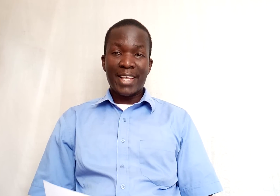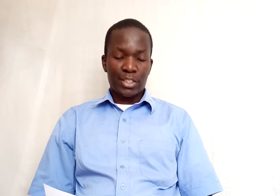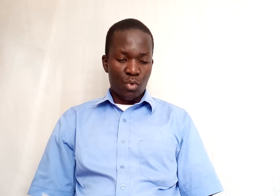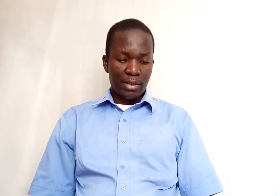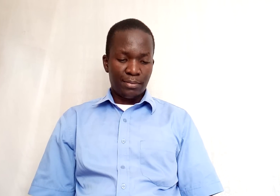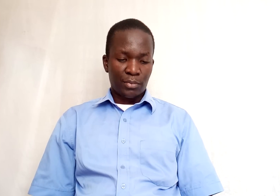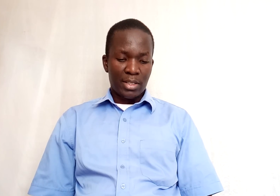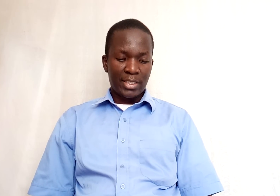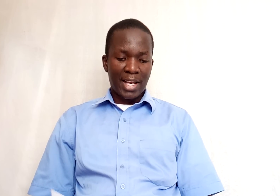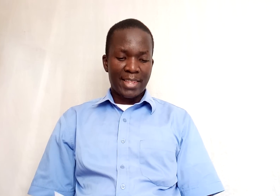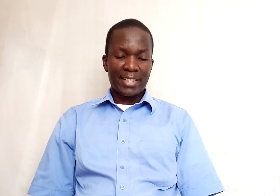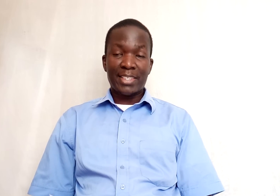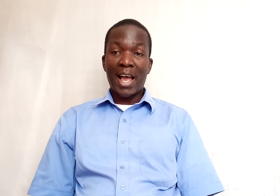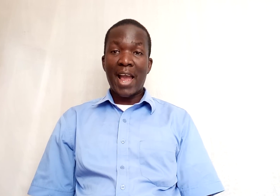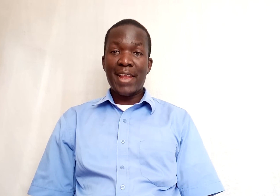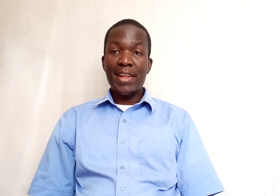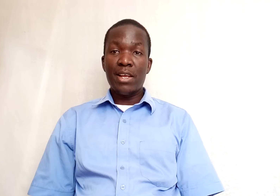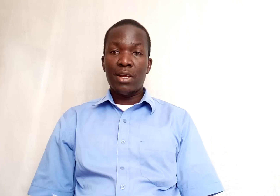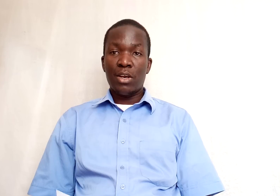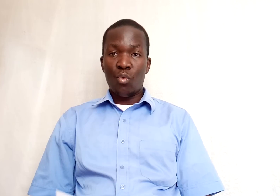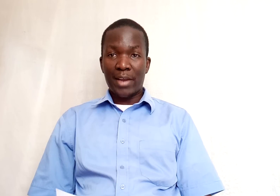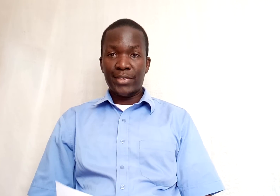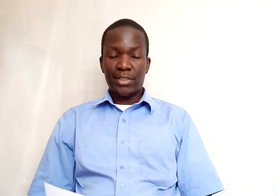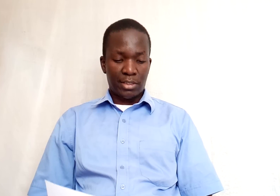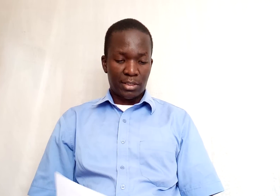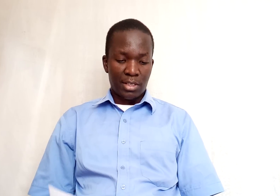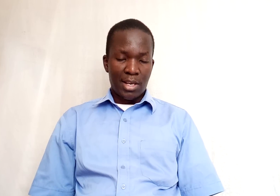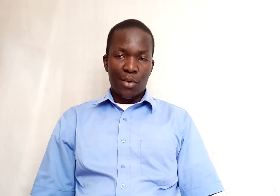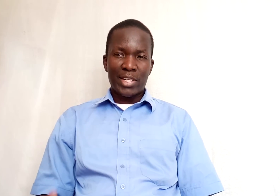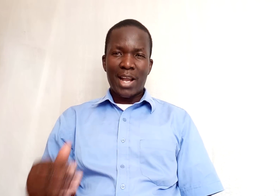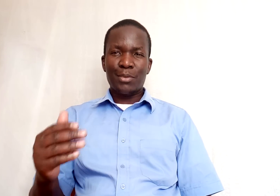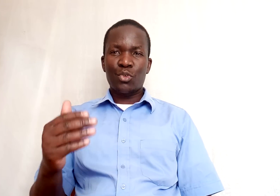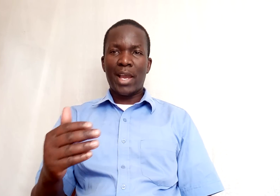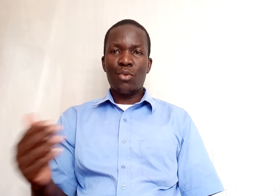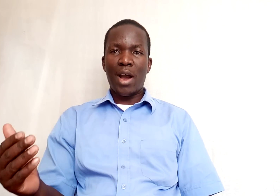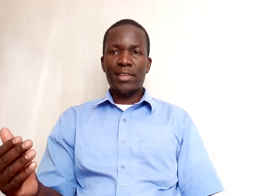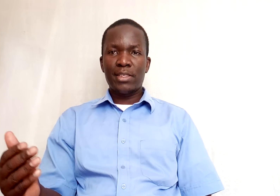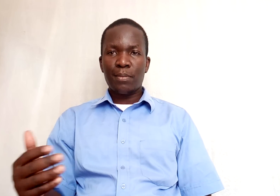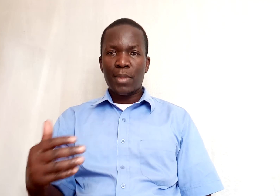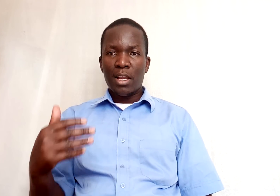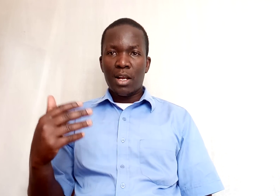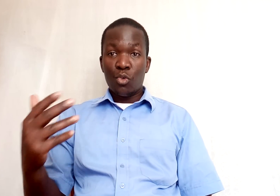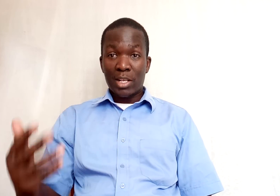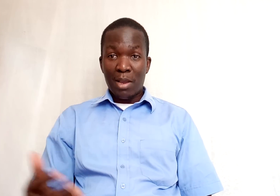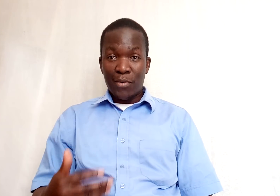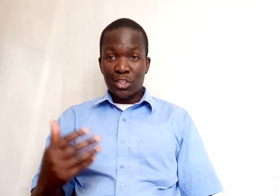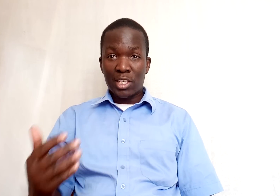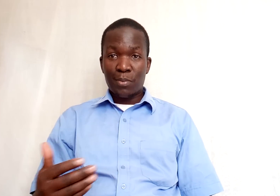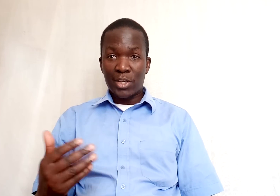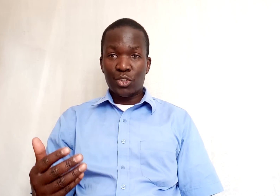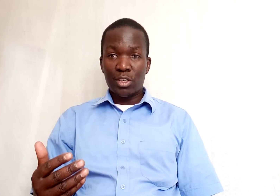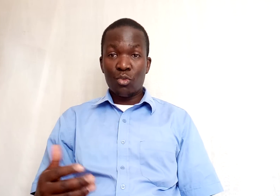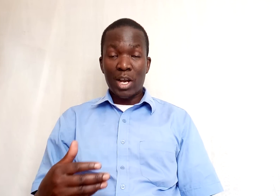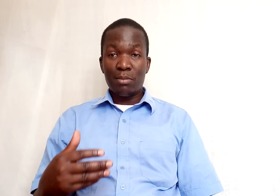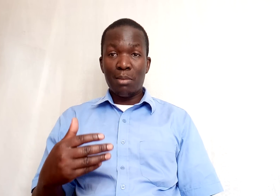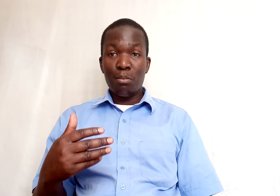next one. These are the signed words. When it comes to signed words, look at my facial expression, look at my